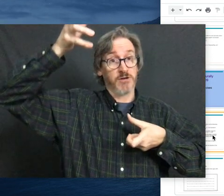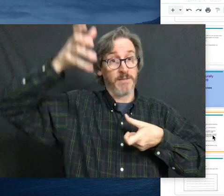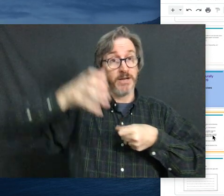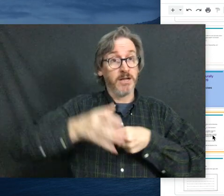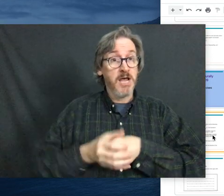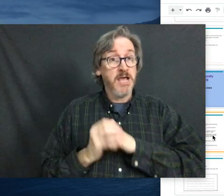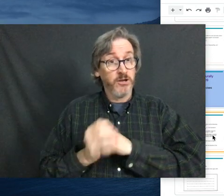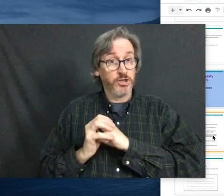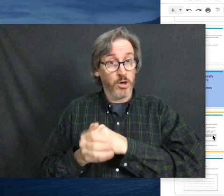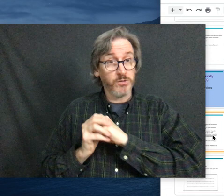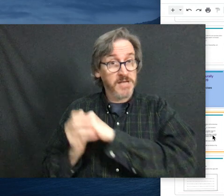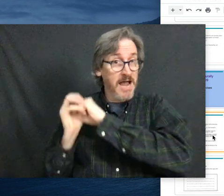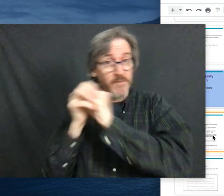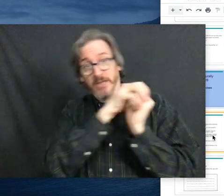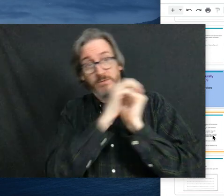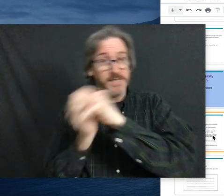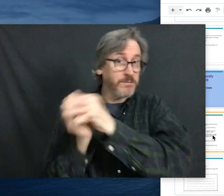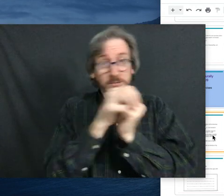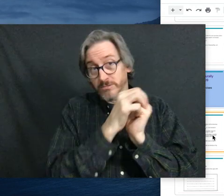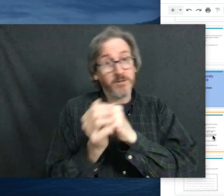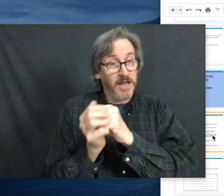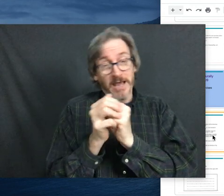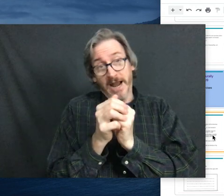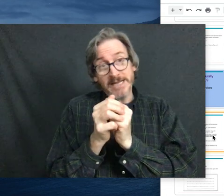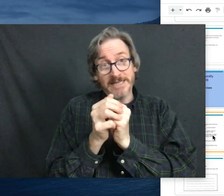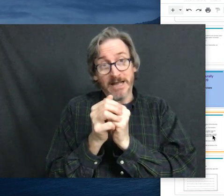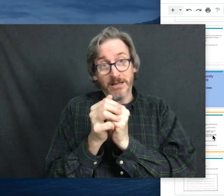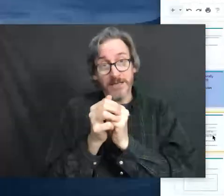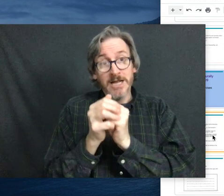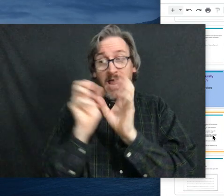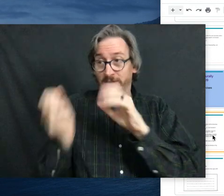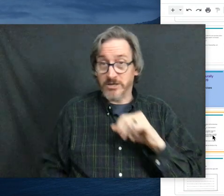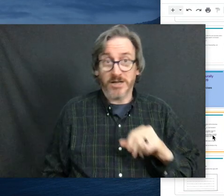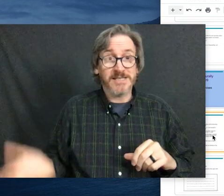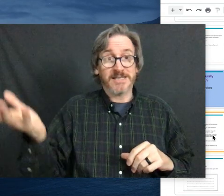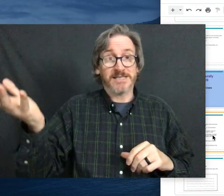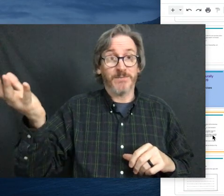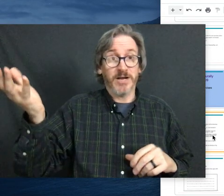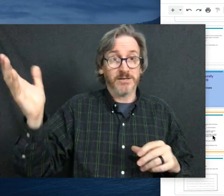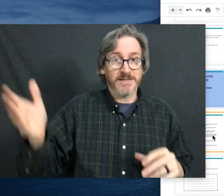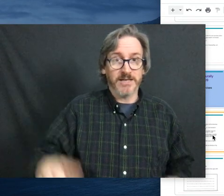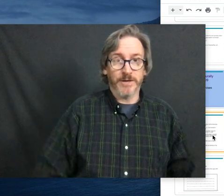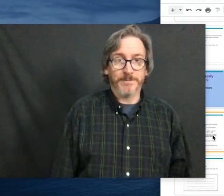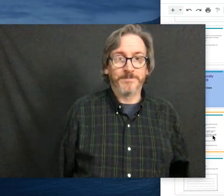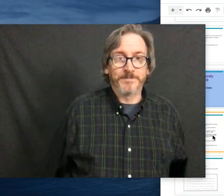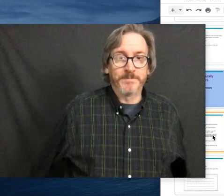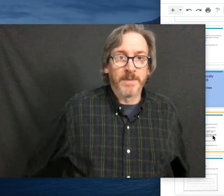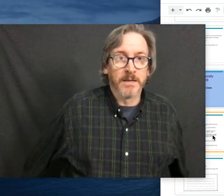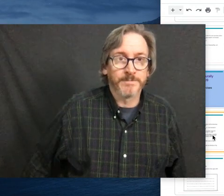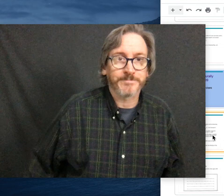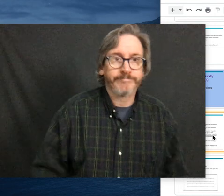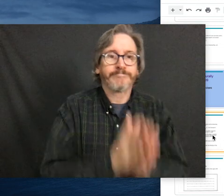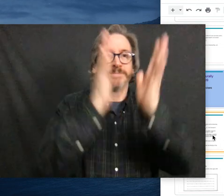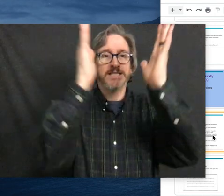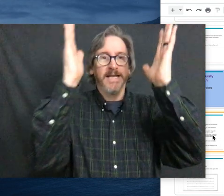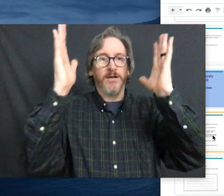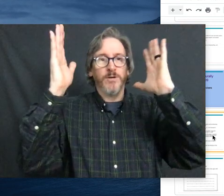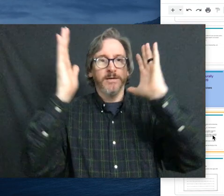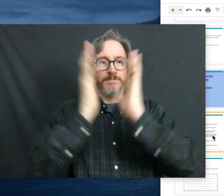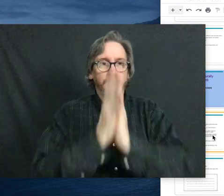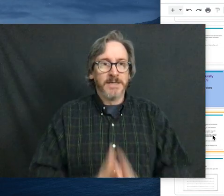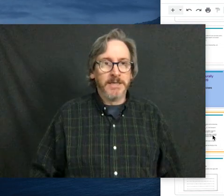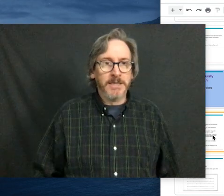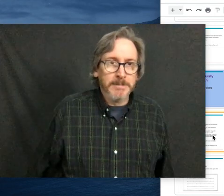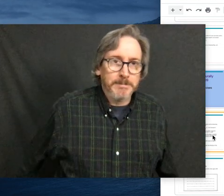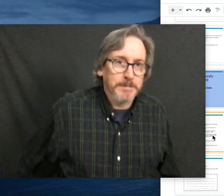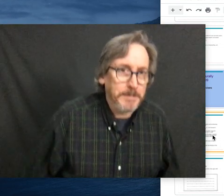to describe it, shows how they use it, an ICL, and then tosses it to someone else and they do it. It's like going